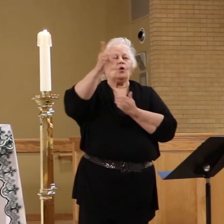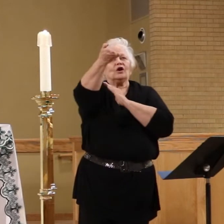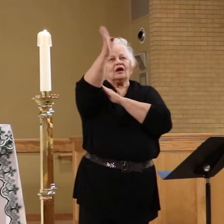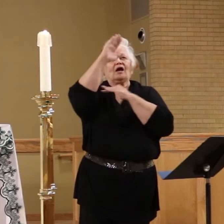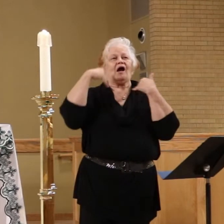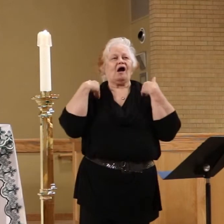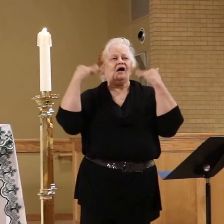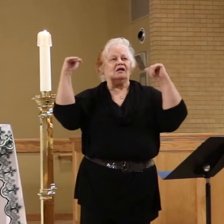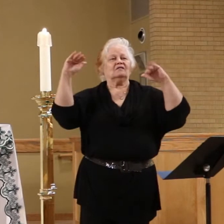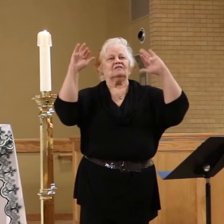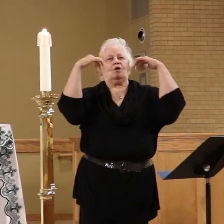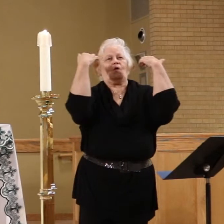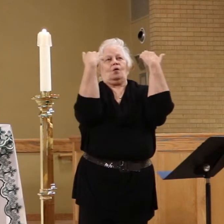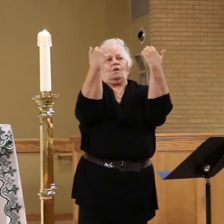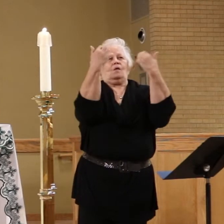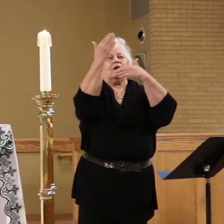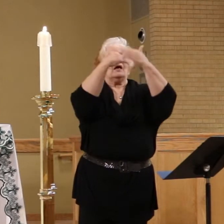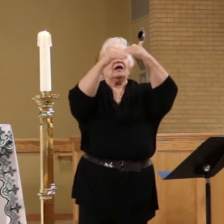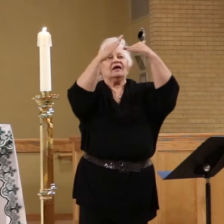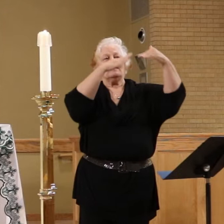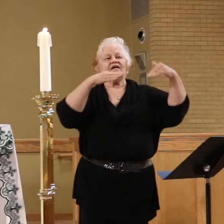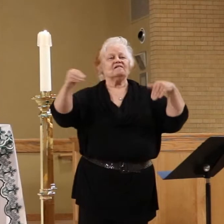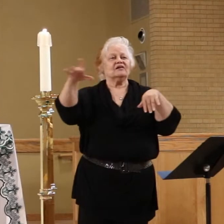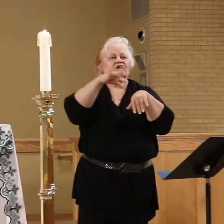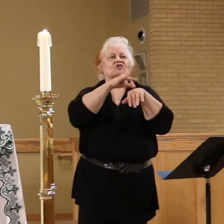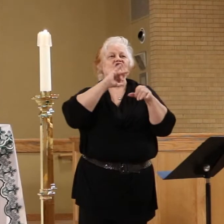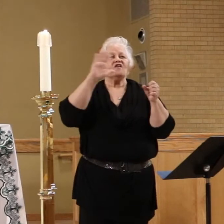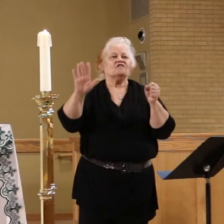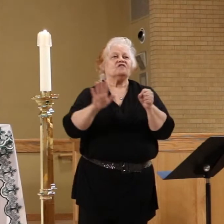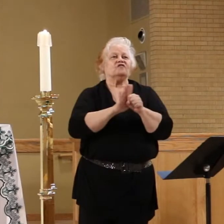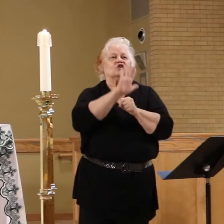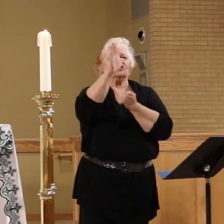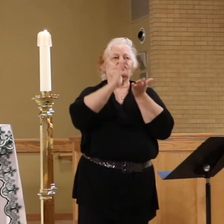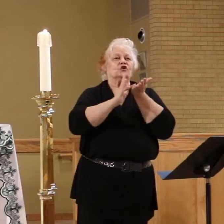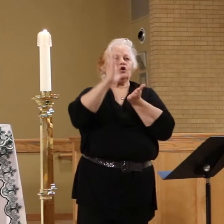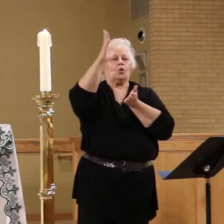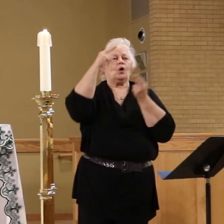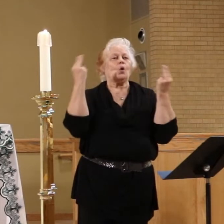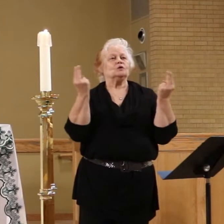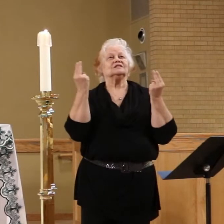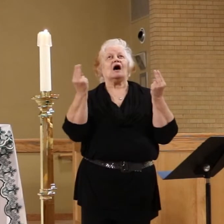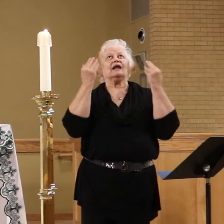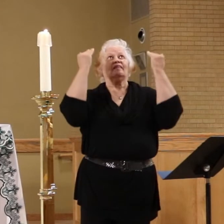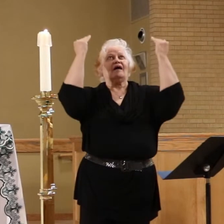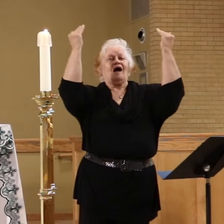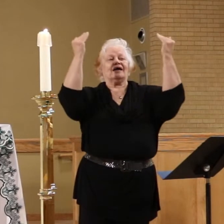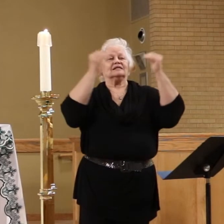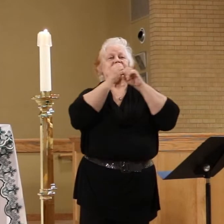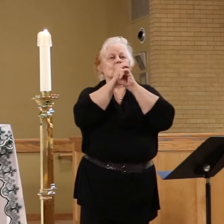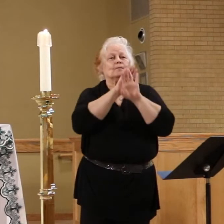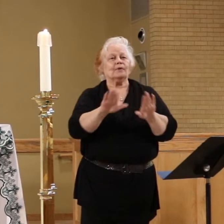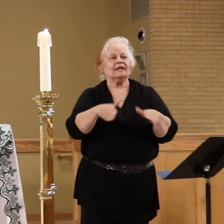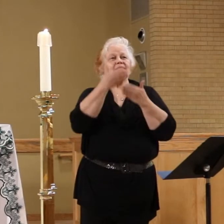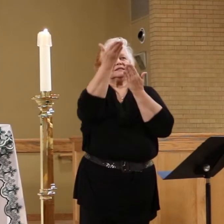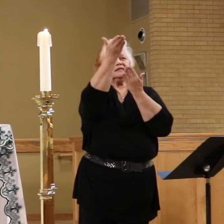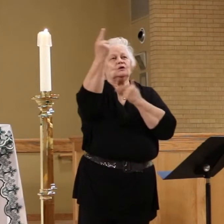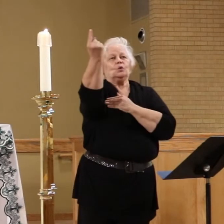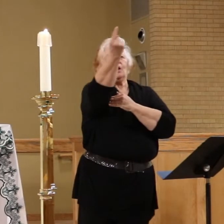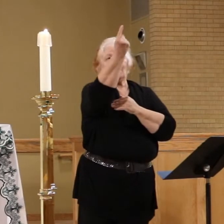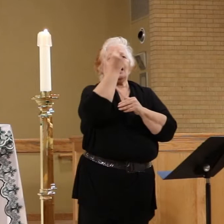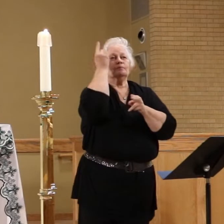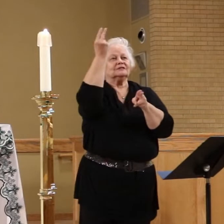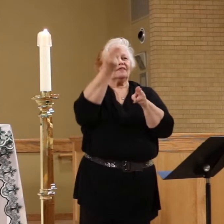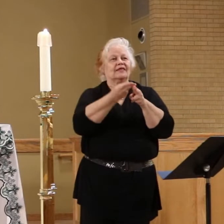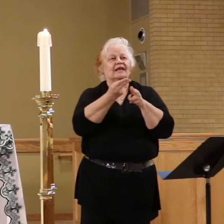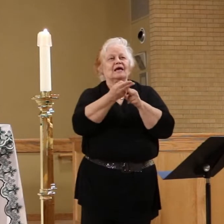of hosts, heaven and earth are full of your glory. Hosanna in the highest. Blessed is he who comes in